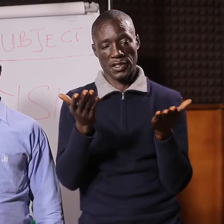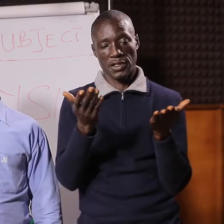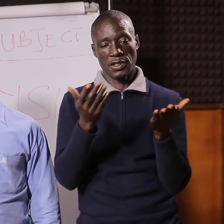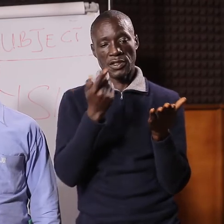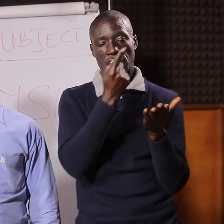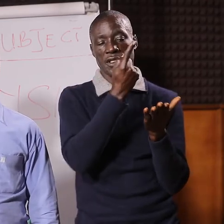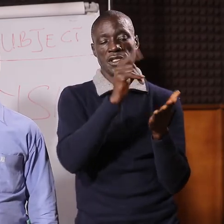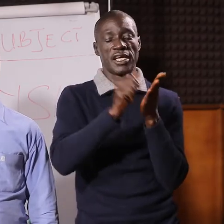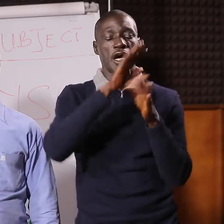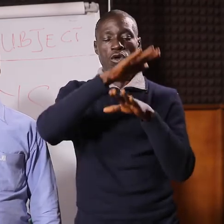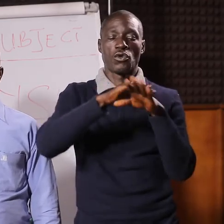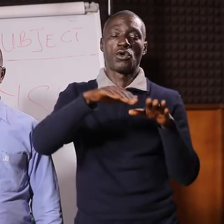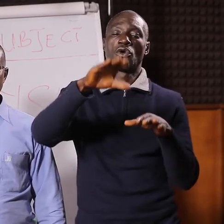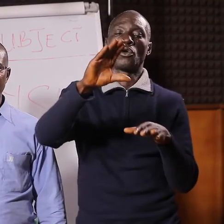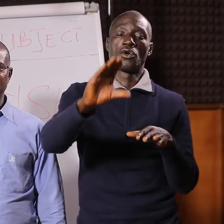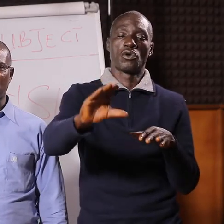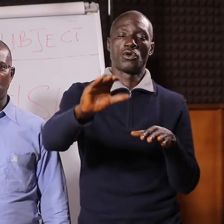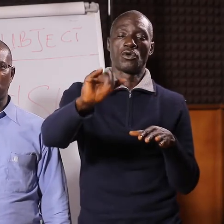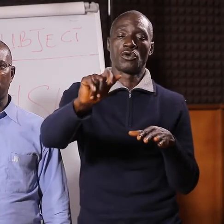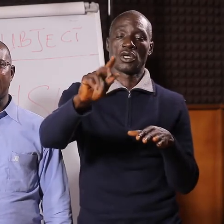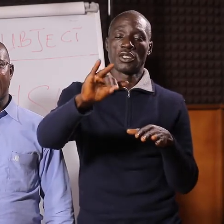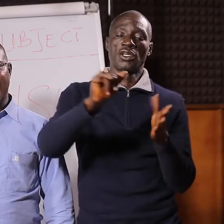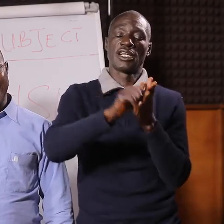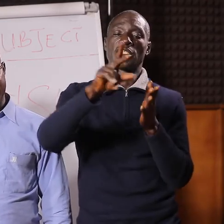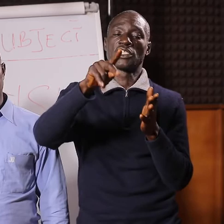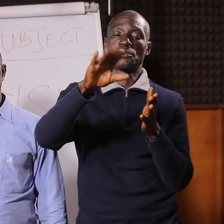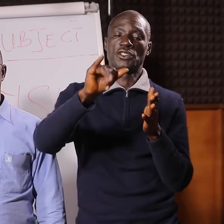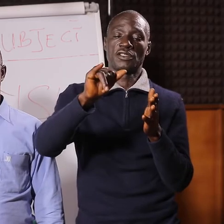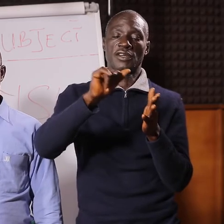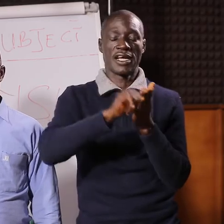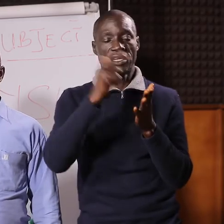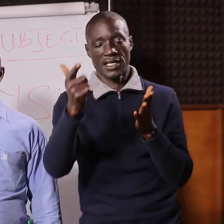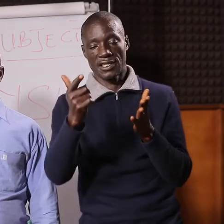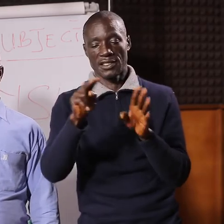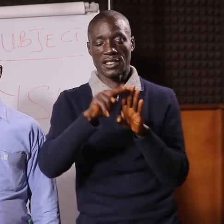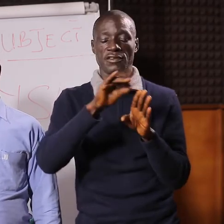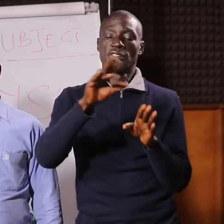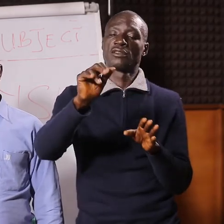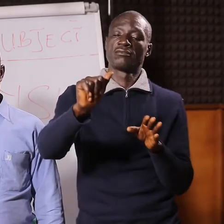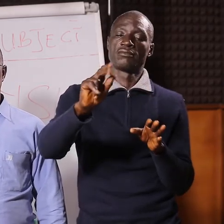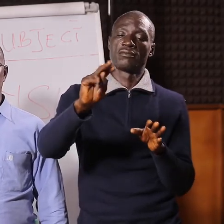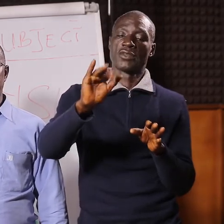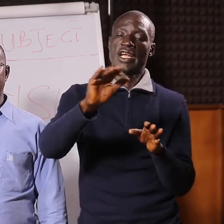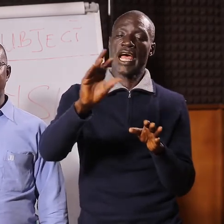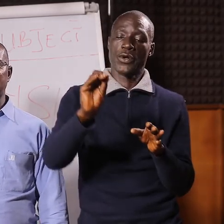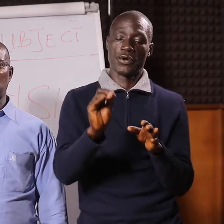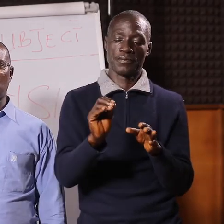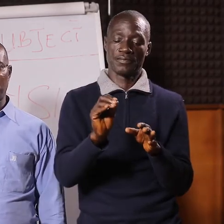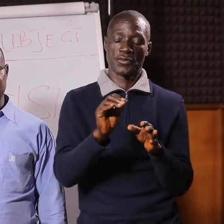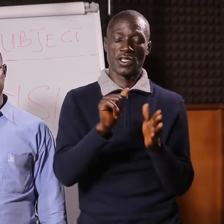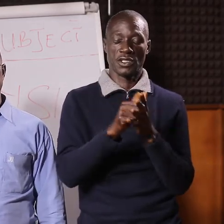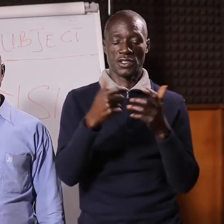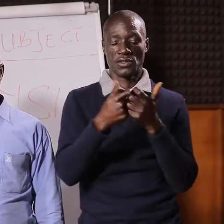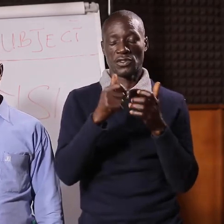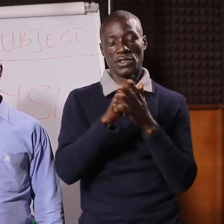called cations. Negative ions are called anions. Well, the electrode that are made up